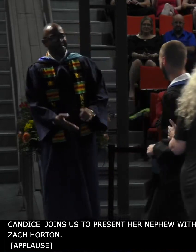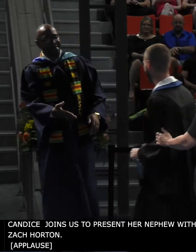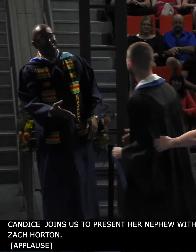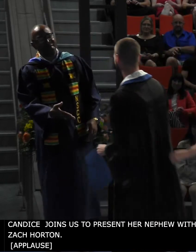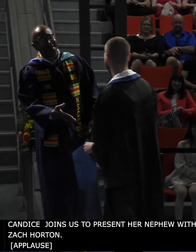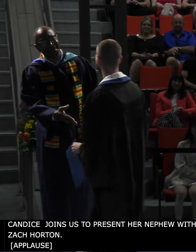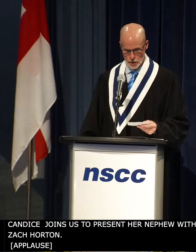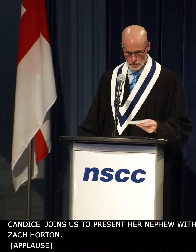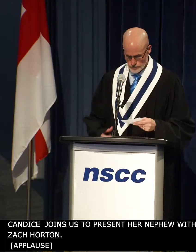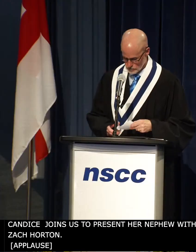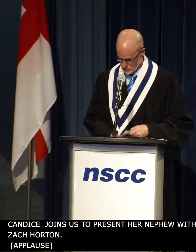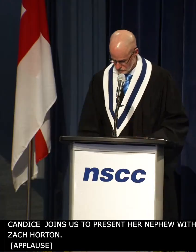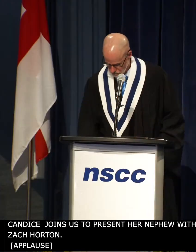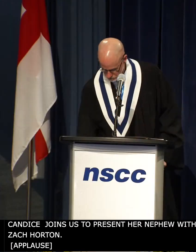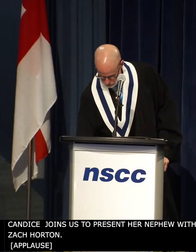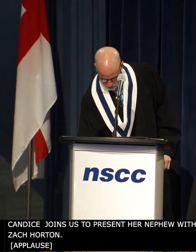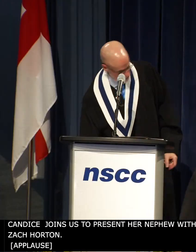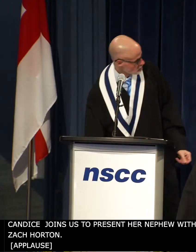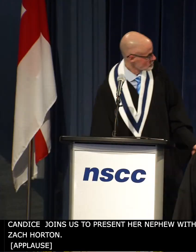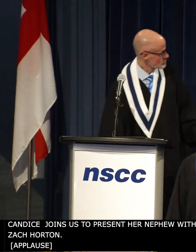Cameron MacDonald.